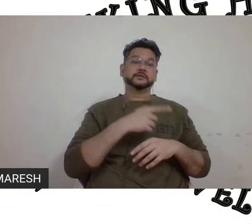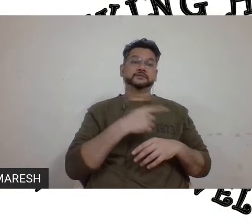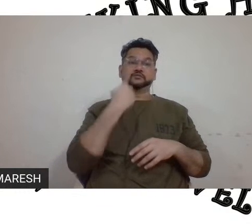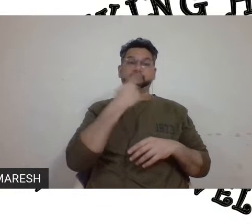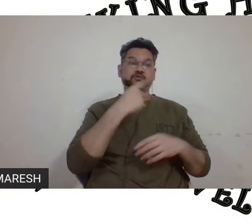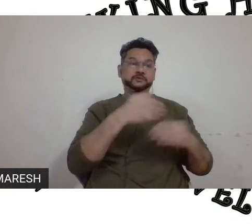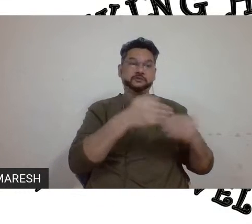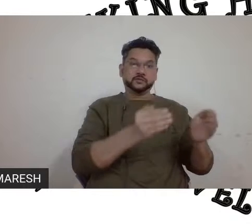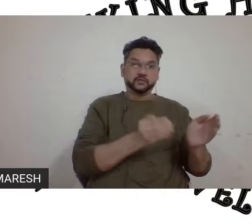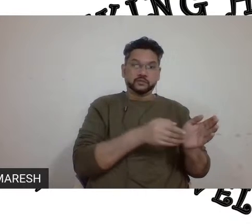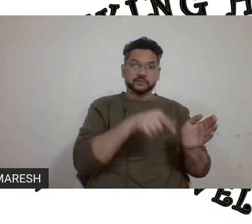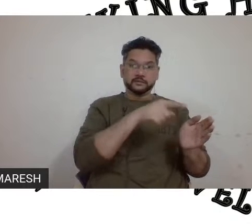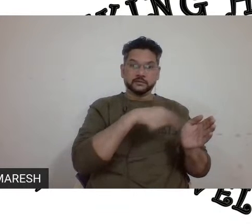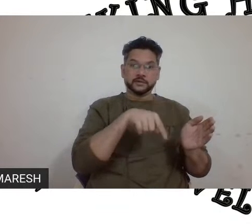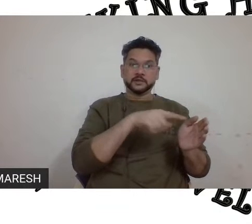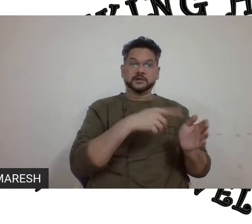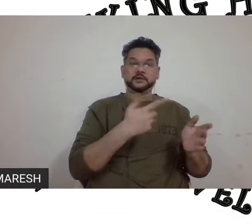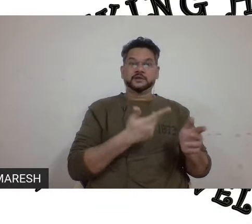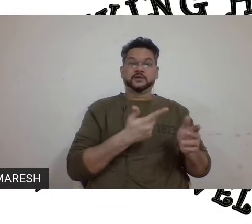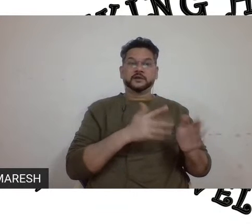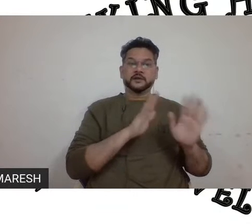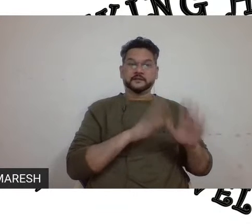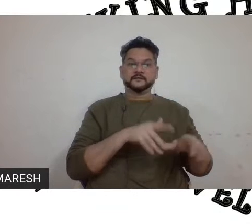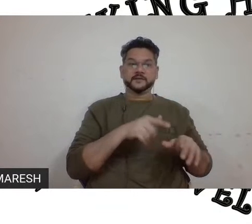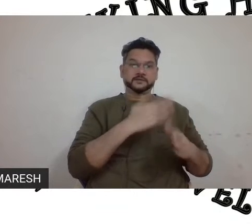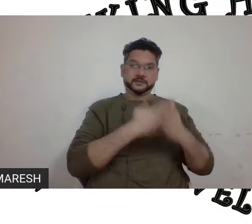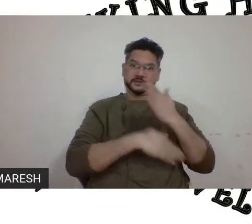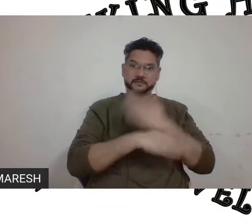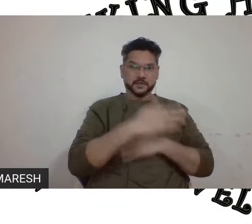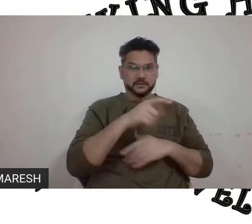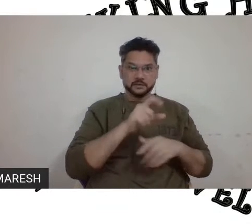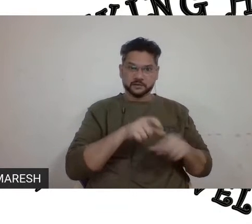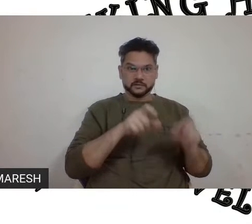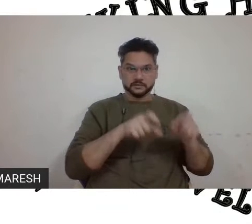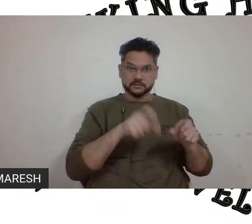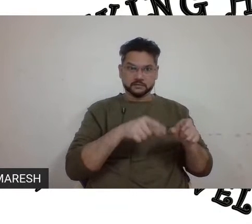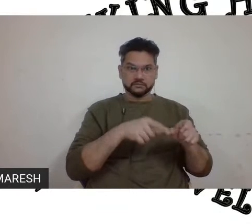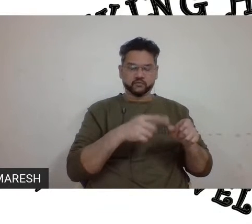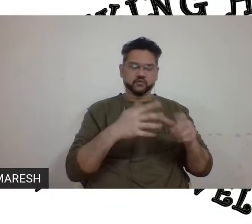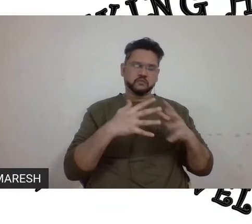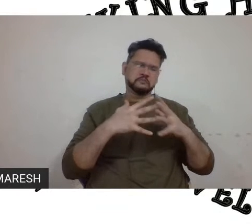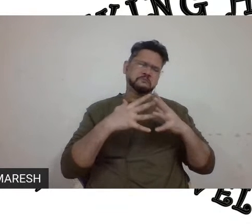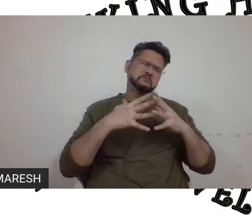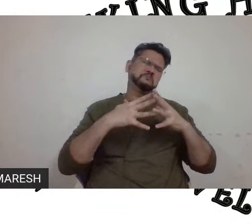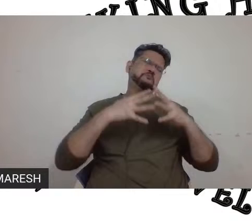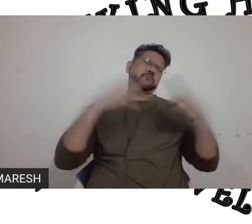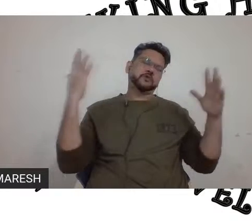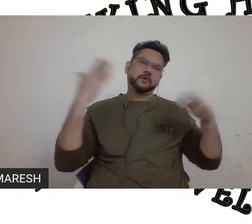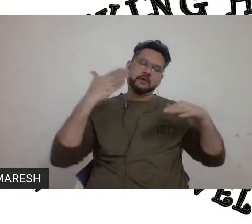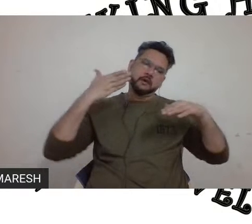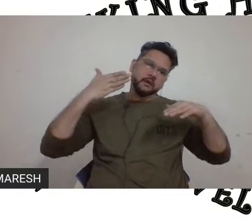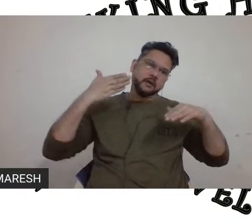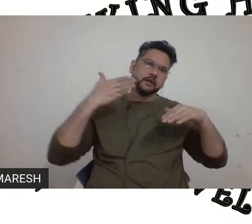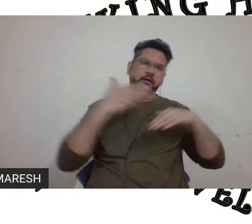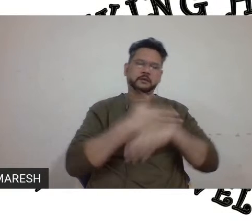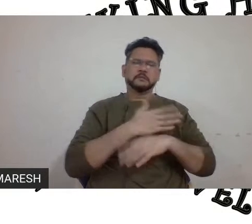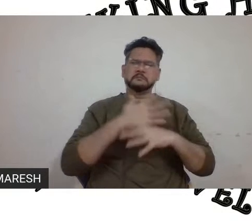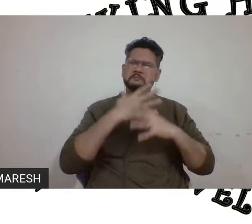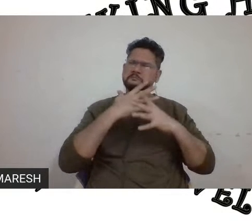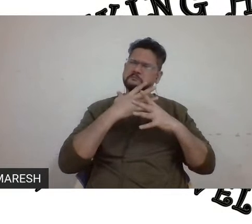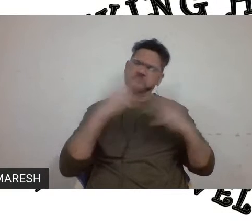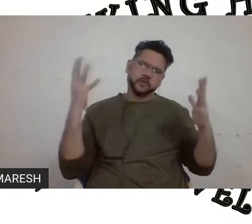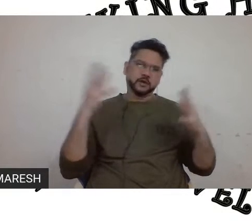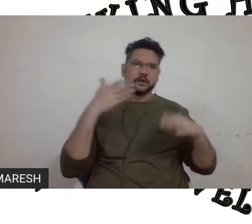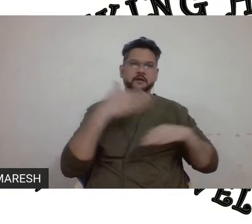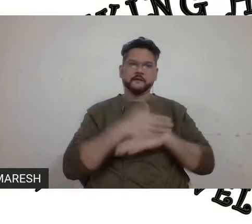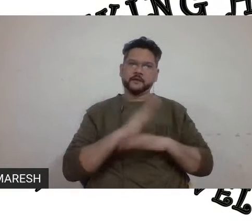the section which consists of persons with disability is hugely and vastly affected by the same. A lot